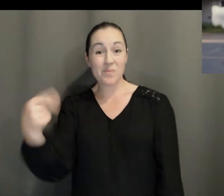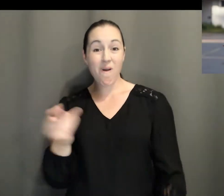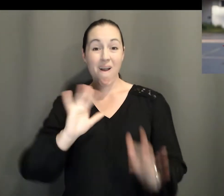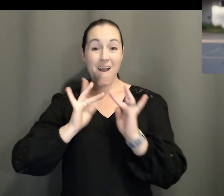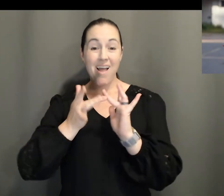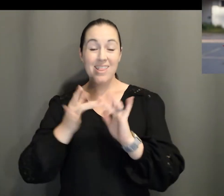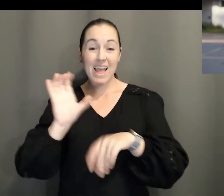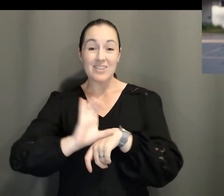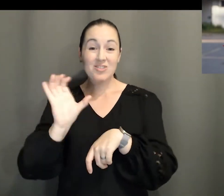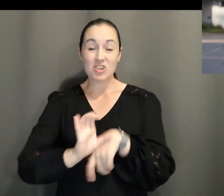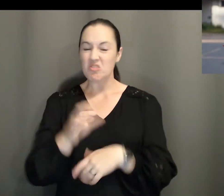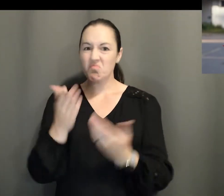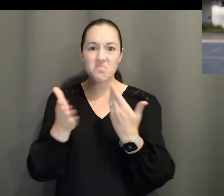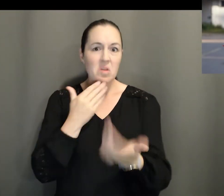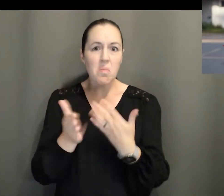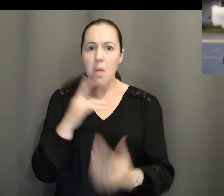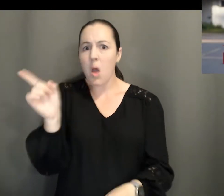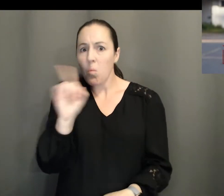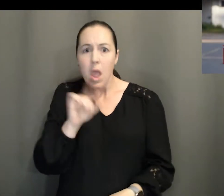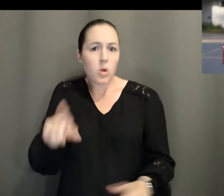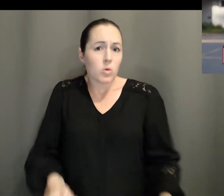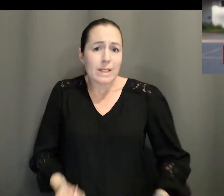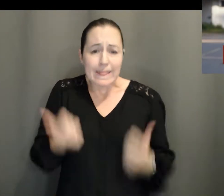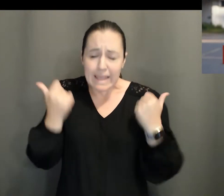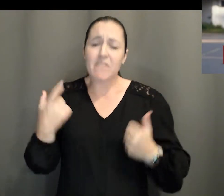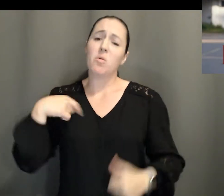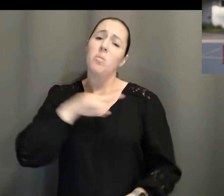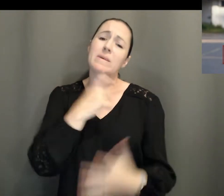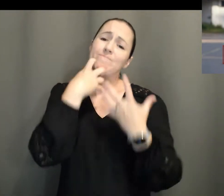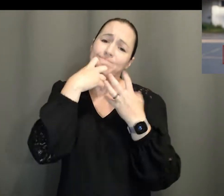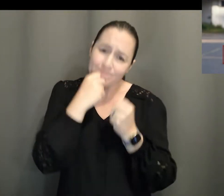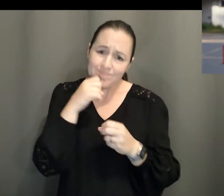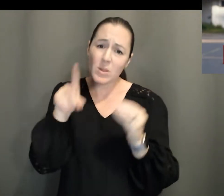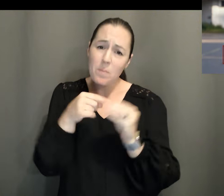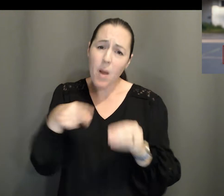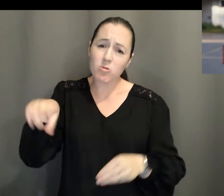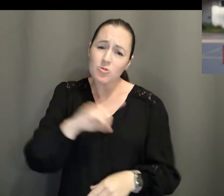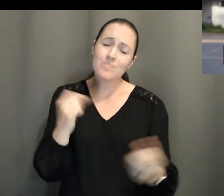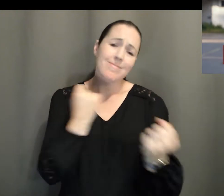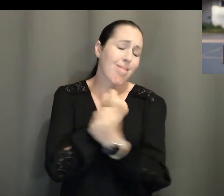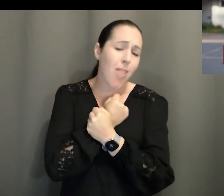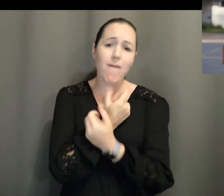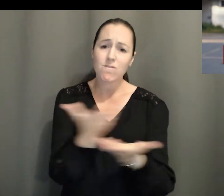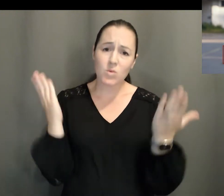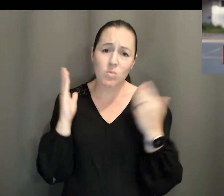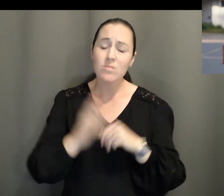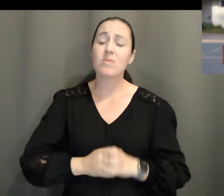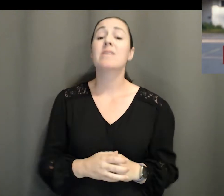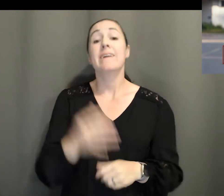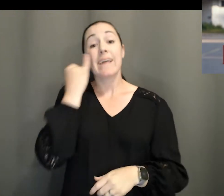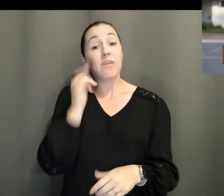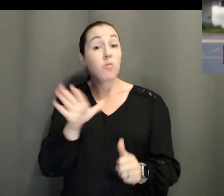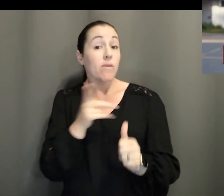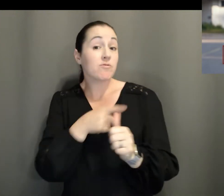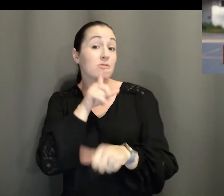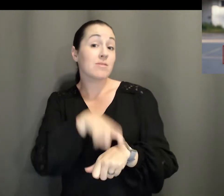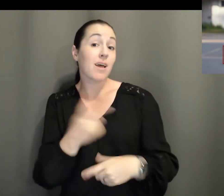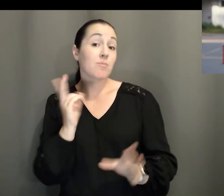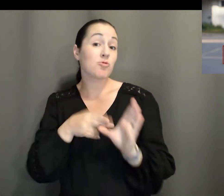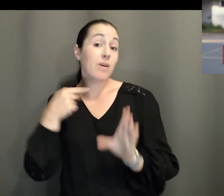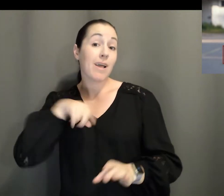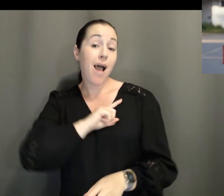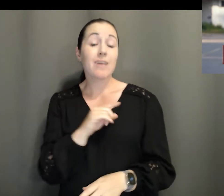Hey, Pure Heart Online Campus. Wherever in the world you live, we are so glad that you are joining us. You matter to us, you belong, and above all, you are